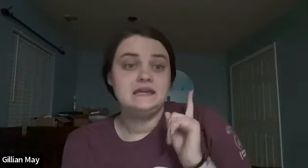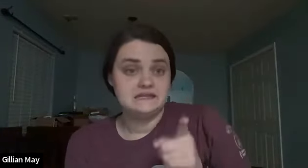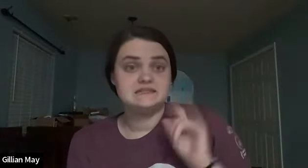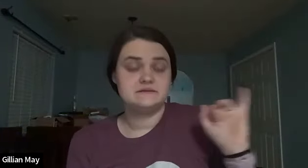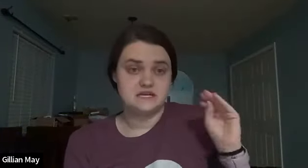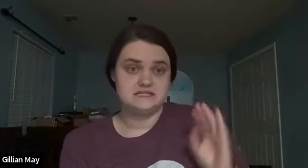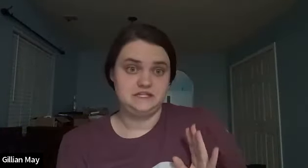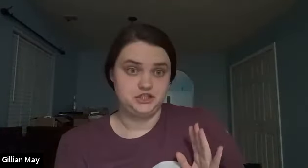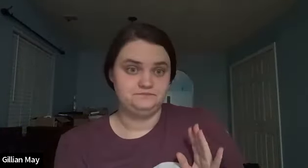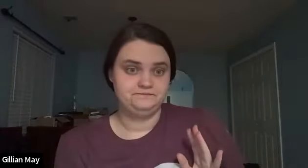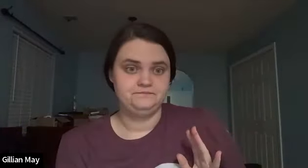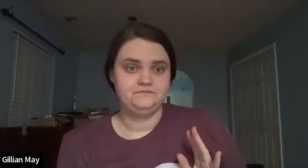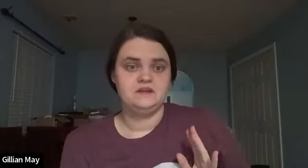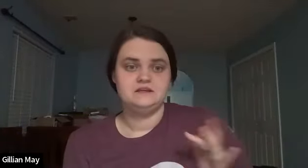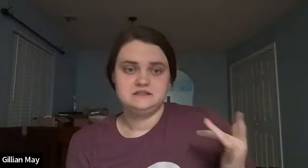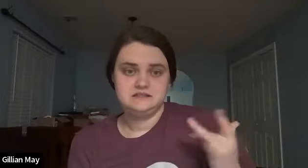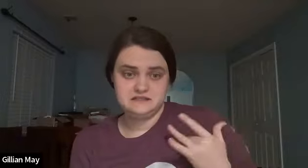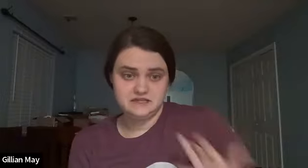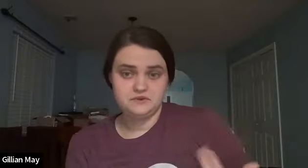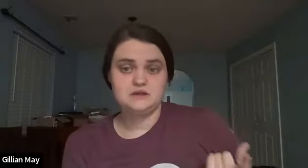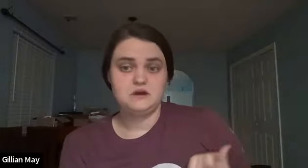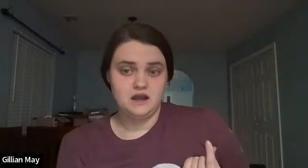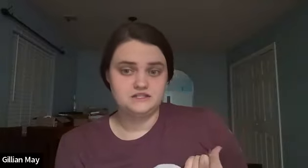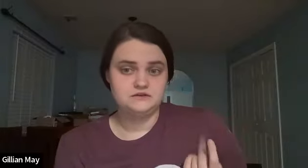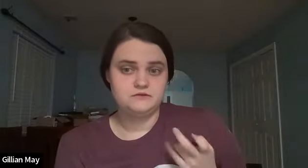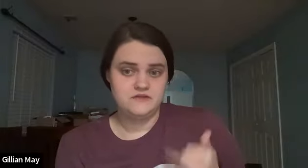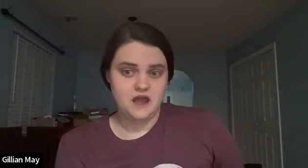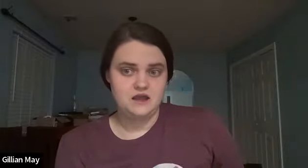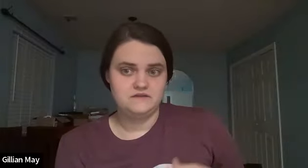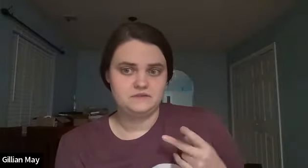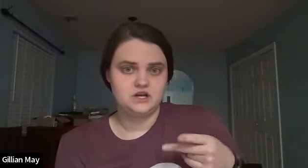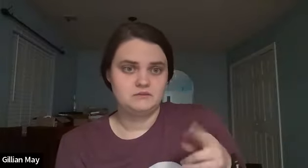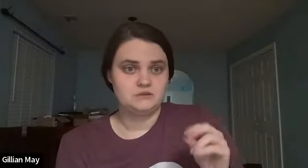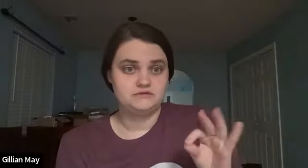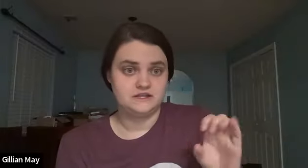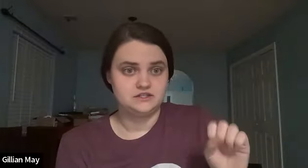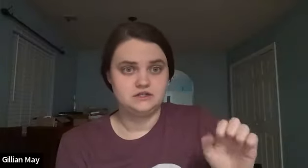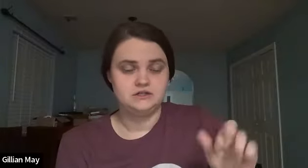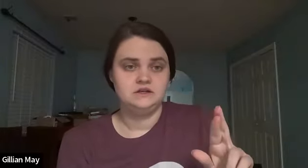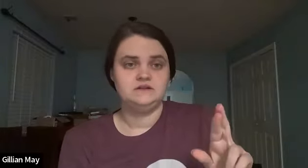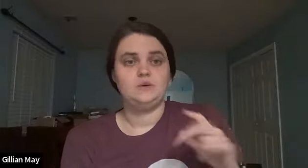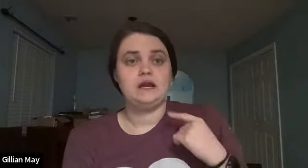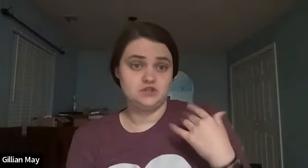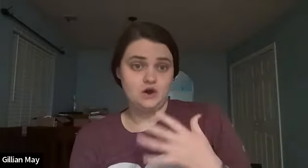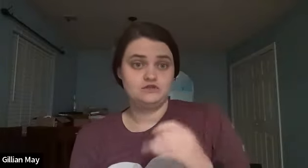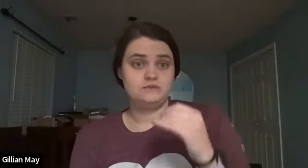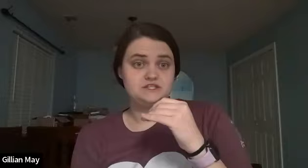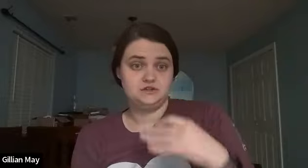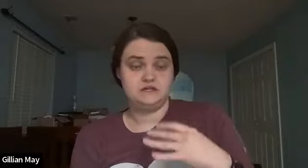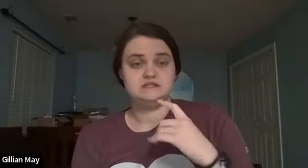It is the same sign as teacher. Typically what I do for that, if I'm talking about a professor, like when I've talked with my students